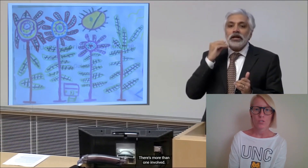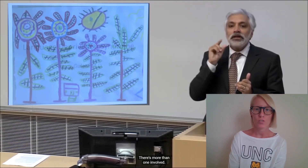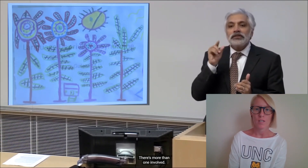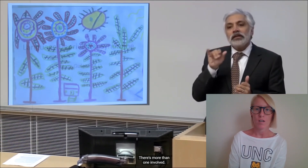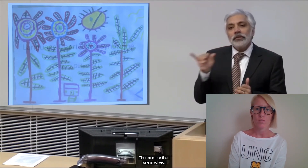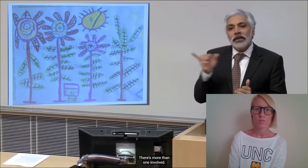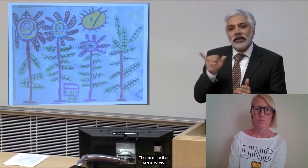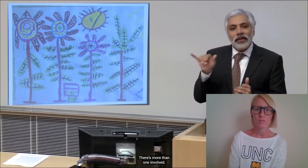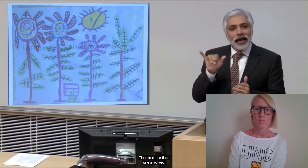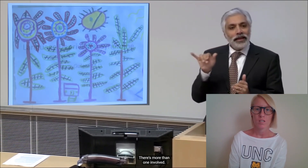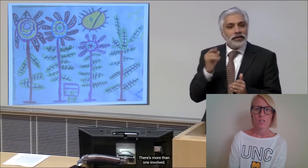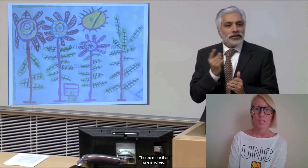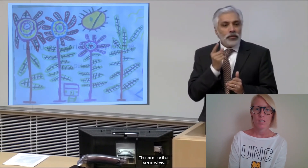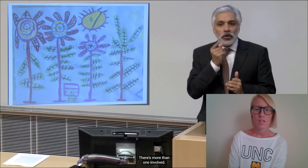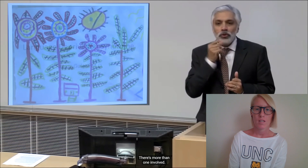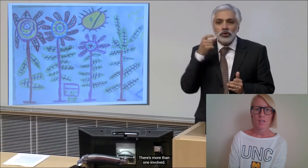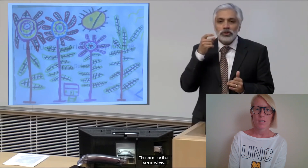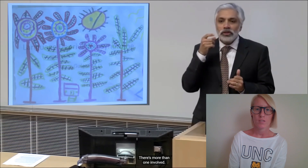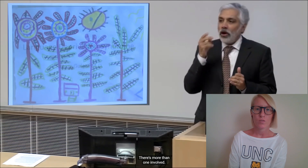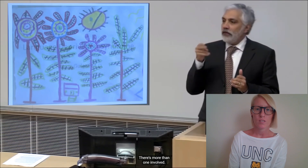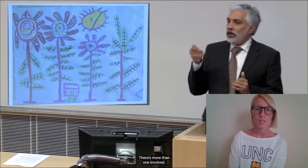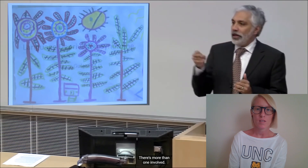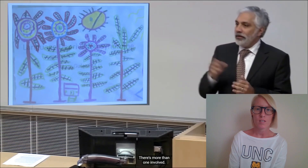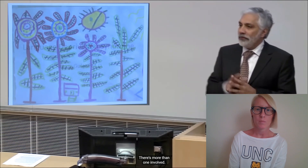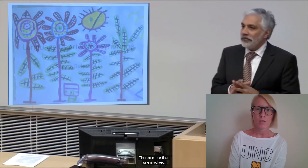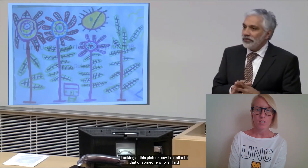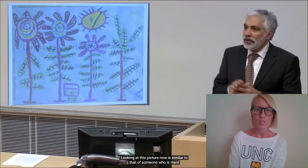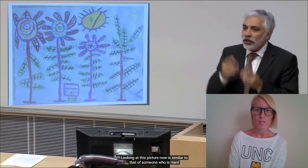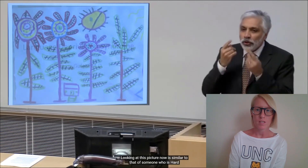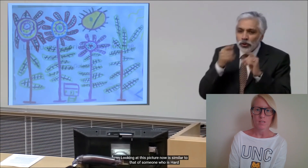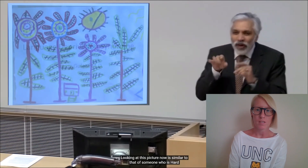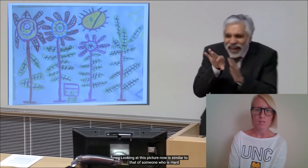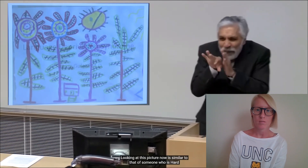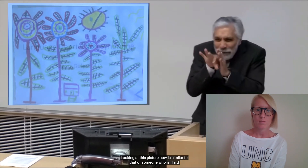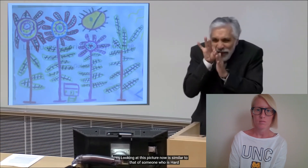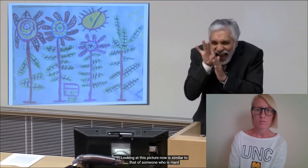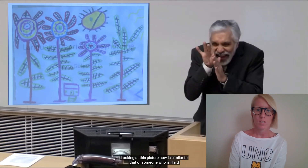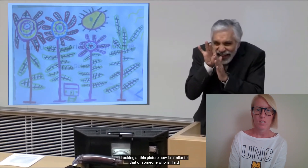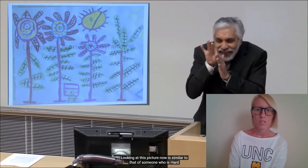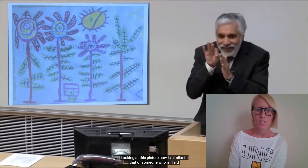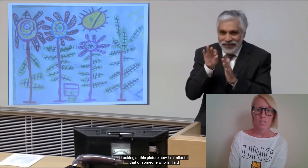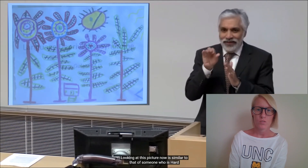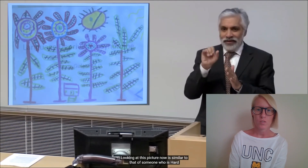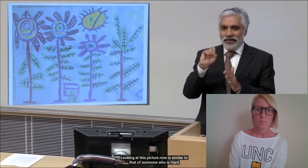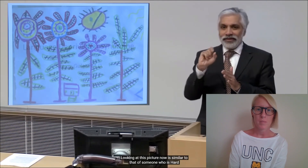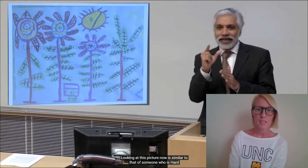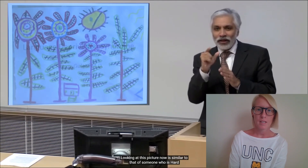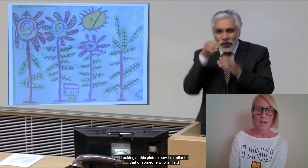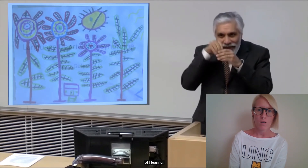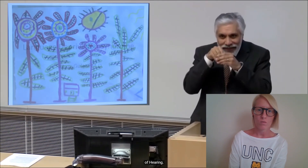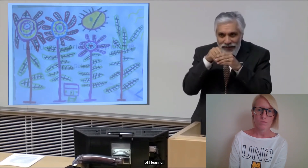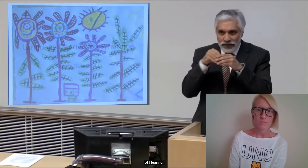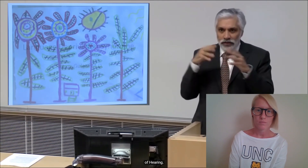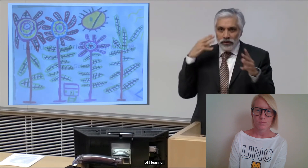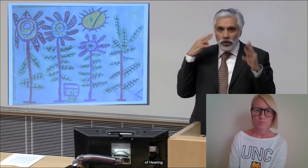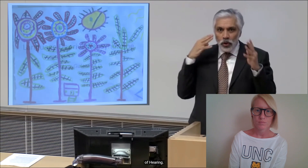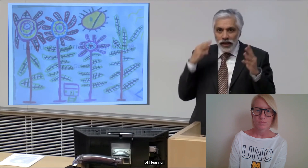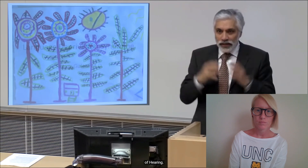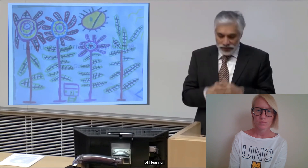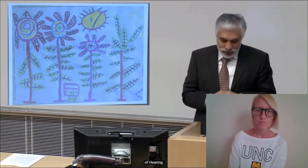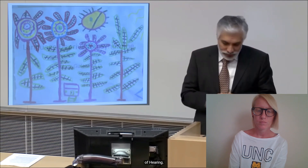Look at that picture now, and you can see the. Looking at this picture now is similar to that of someone who's hard of